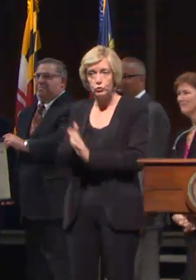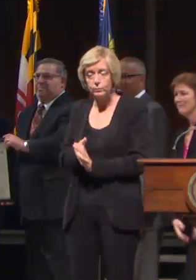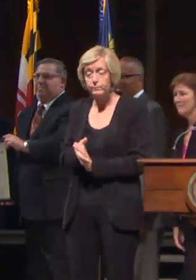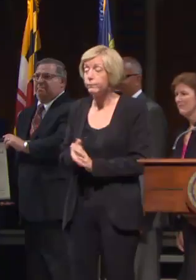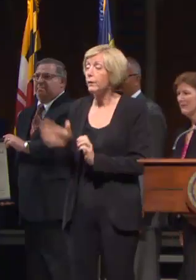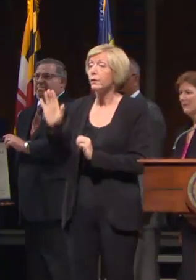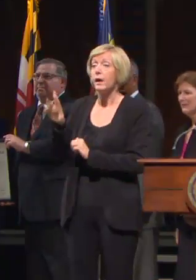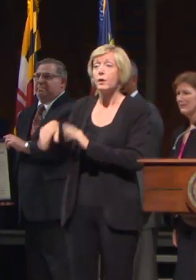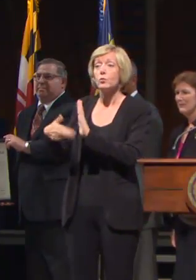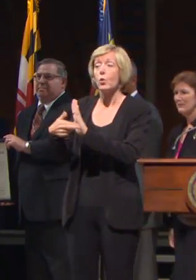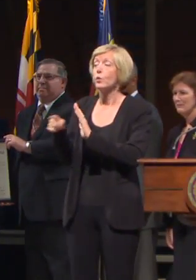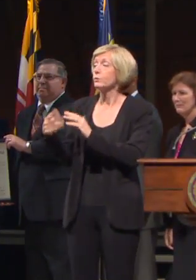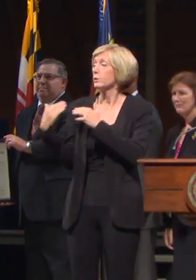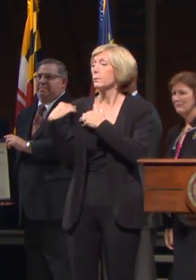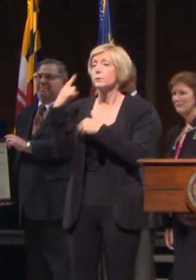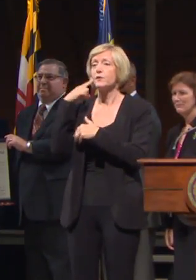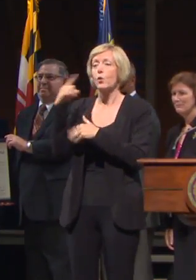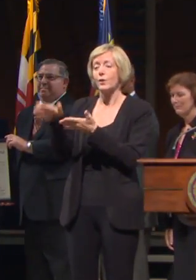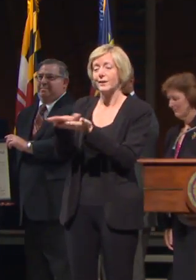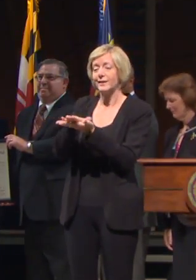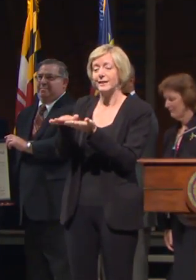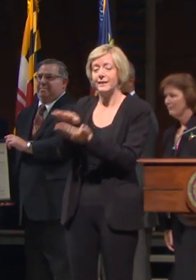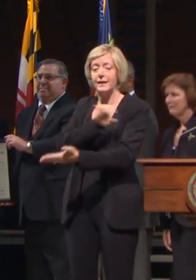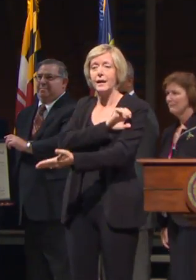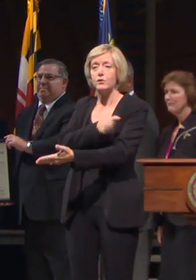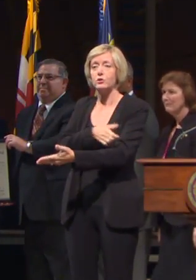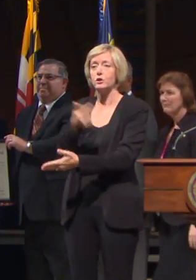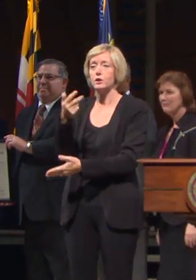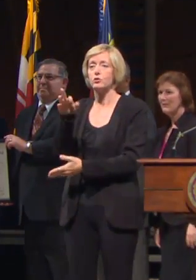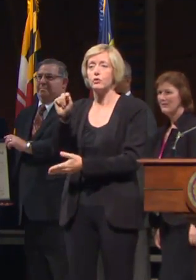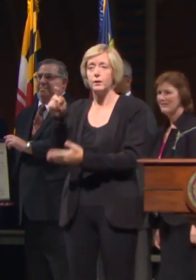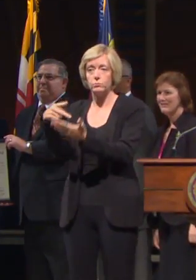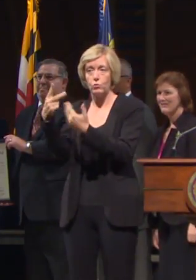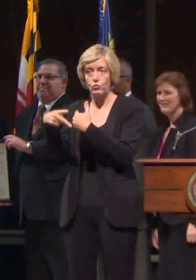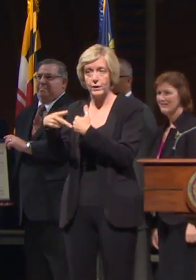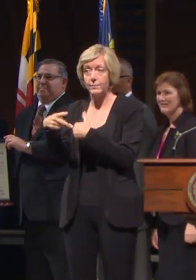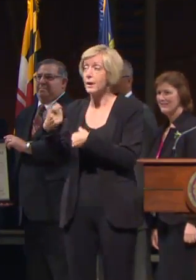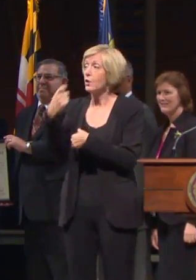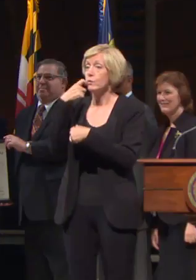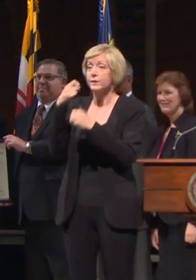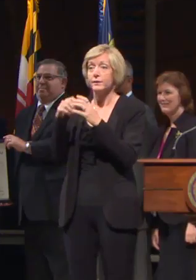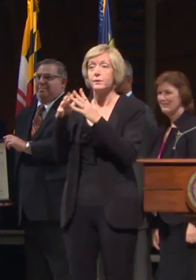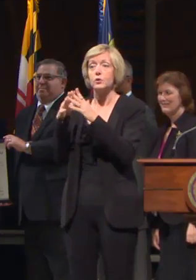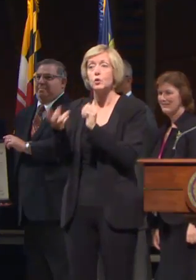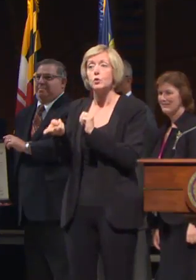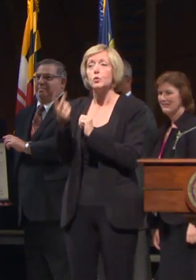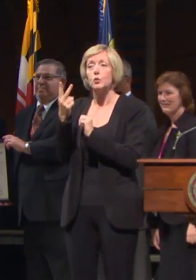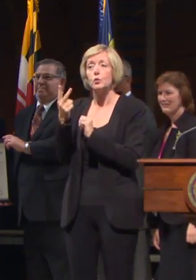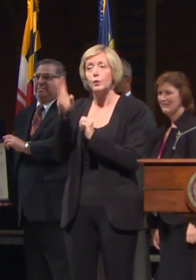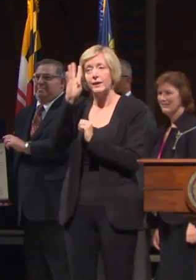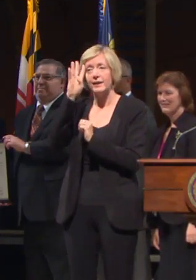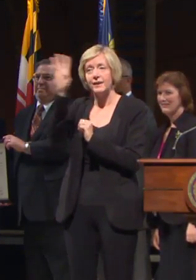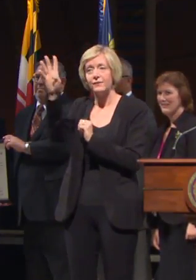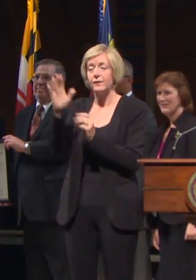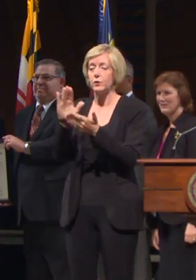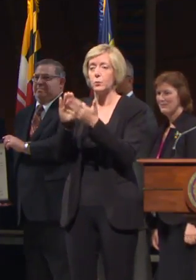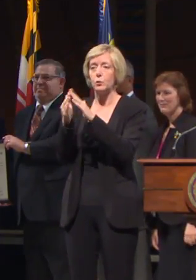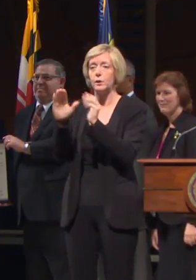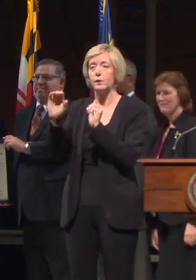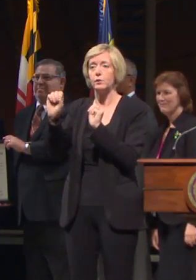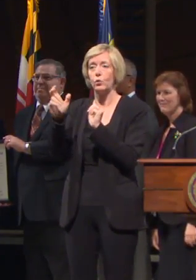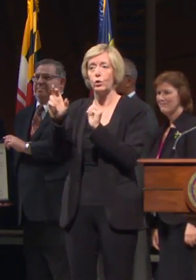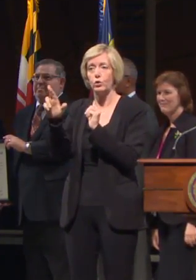David manages the Clean Energy Grant Program and recently launched 2 unique and innovative community solar